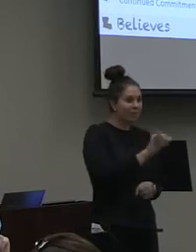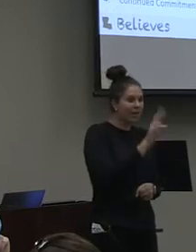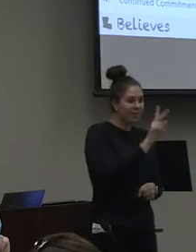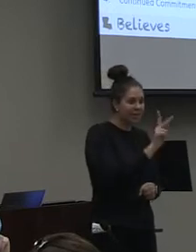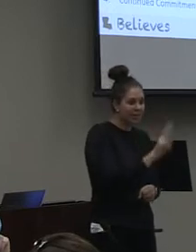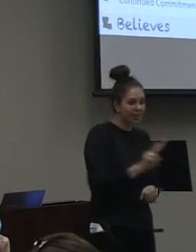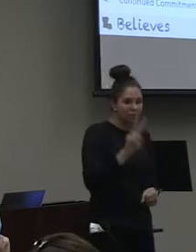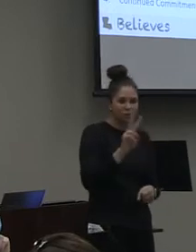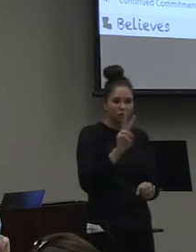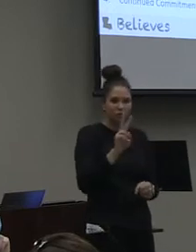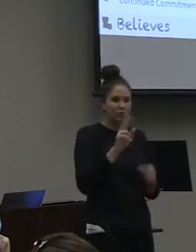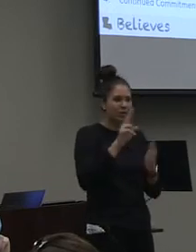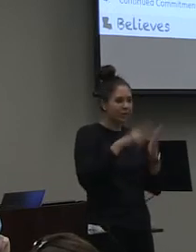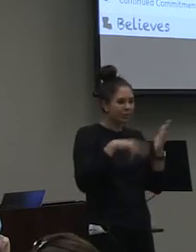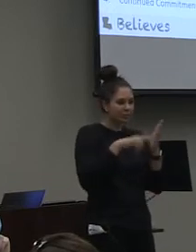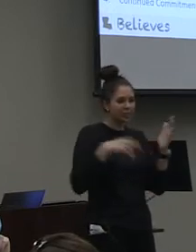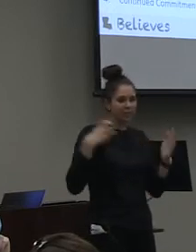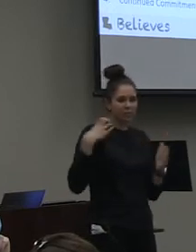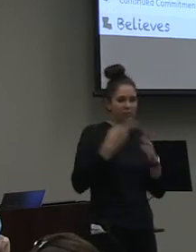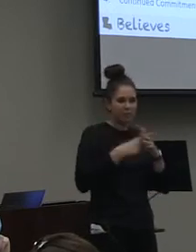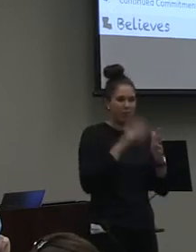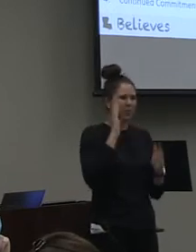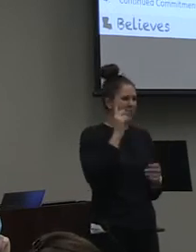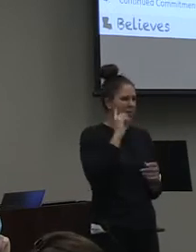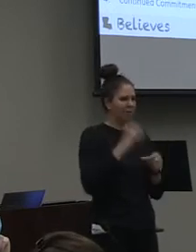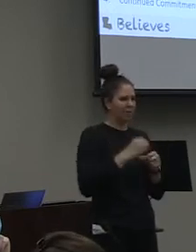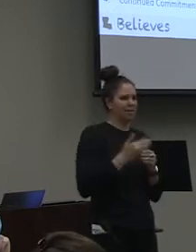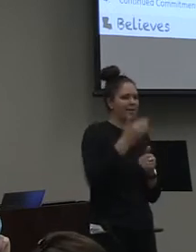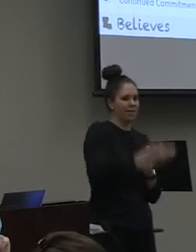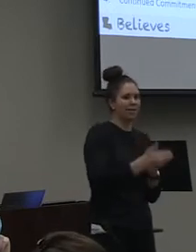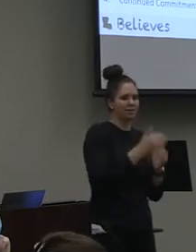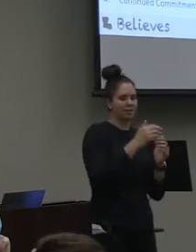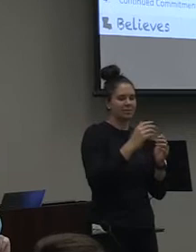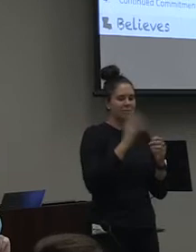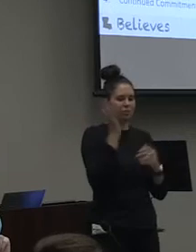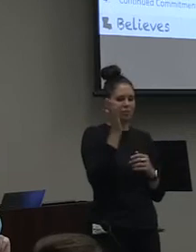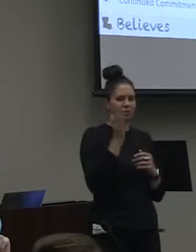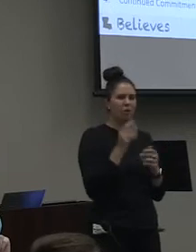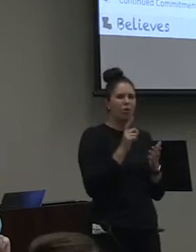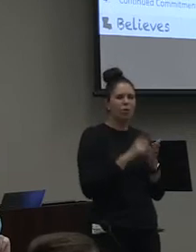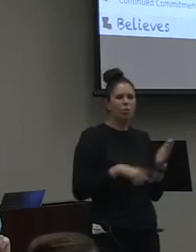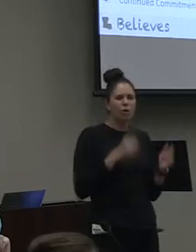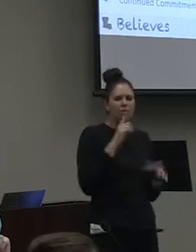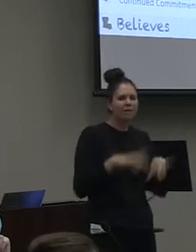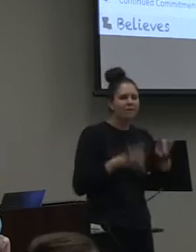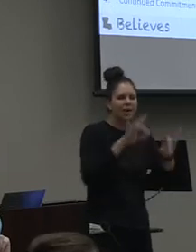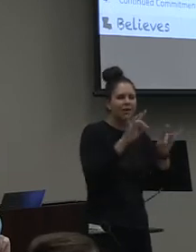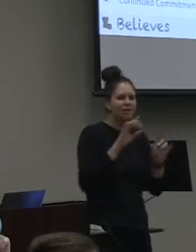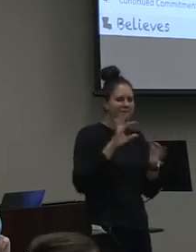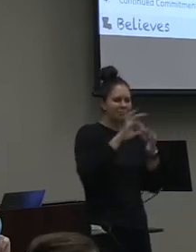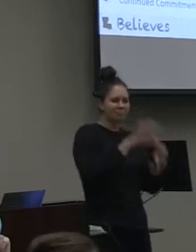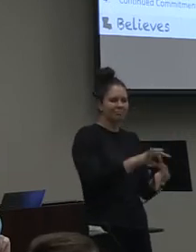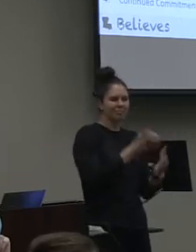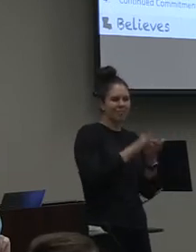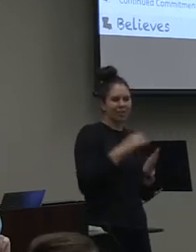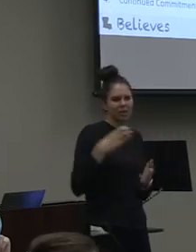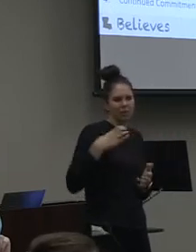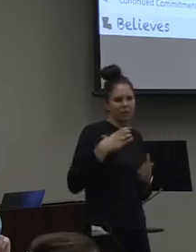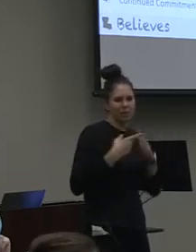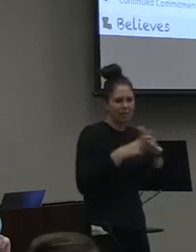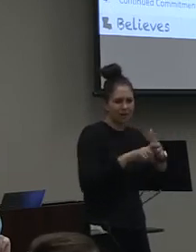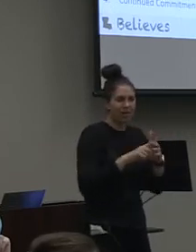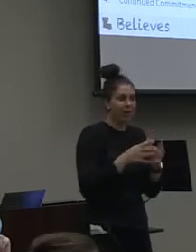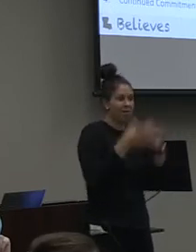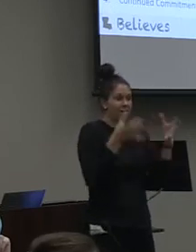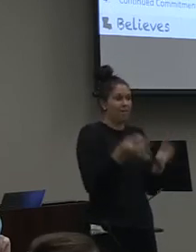coaching pilot, you'll hear in our next presentation about the current landscape of literacy, what were the findings around that coaching pilot? A lot of important